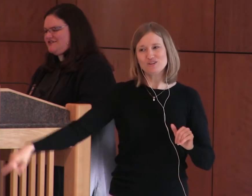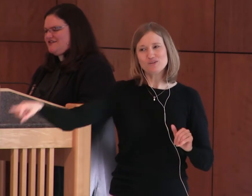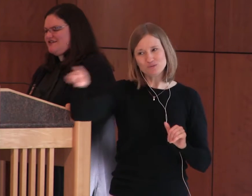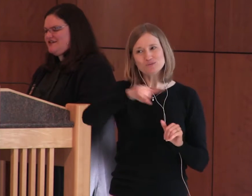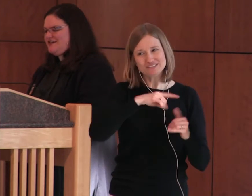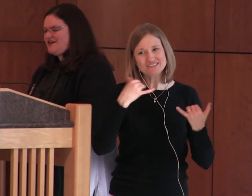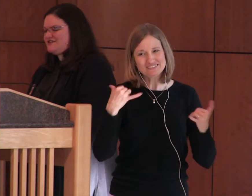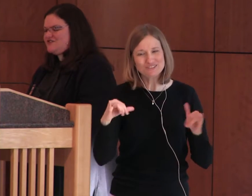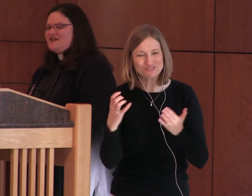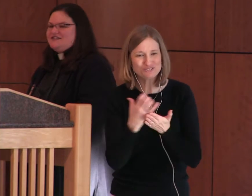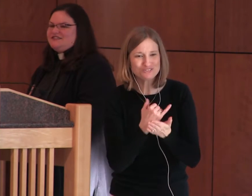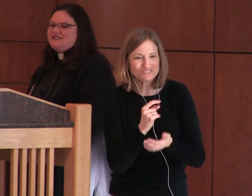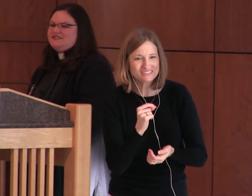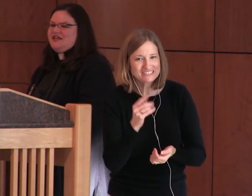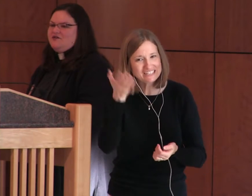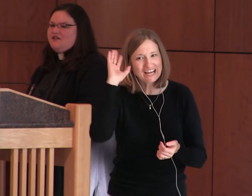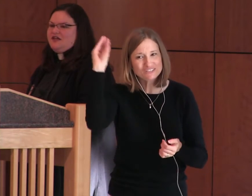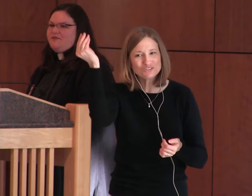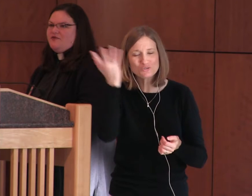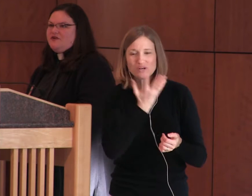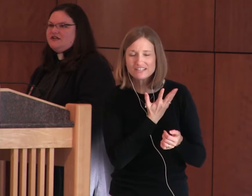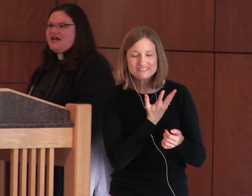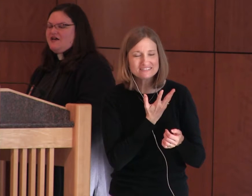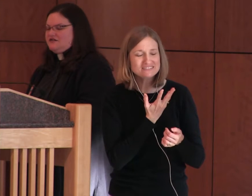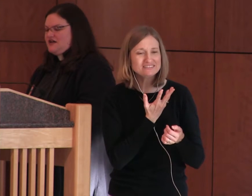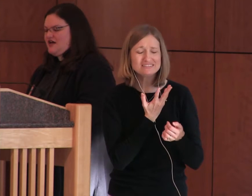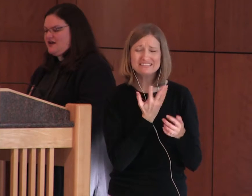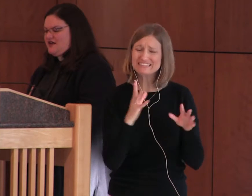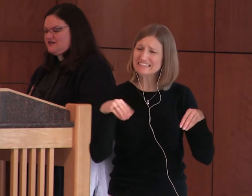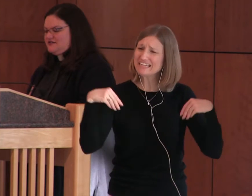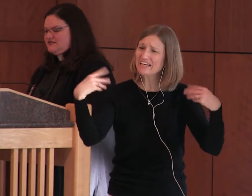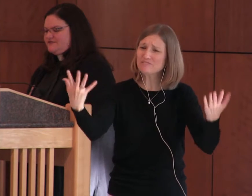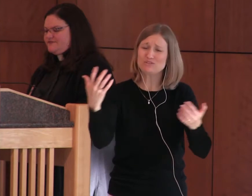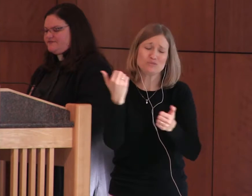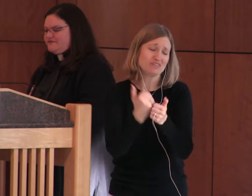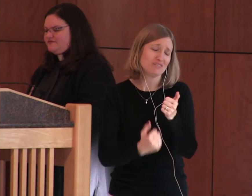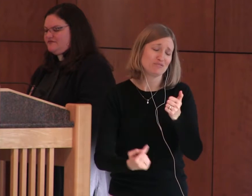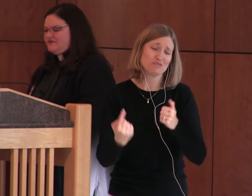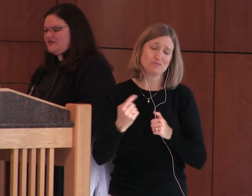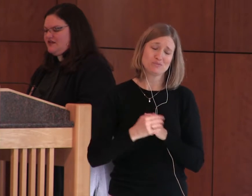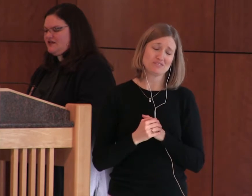verdict. God's grace is equally poured out on us.